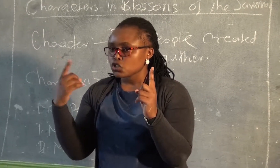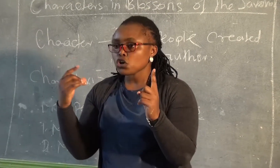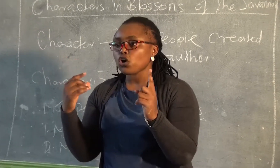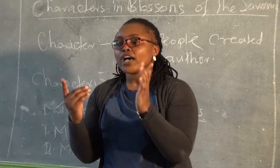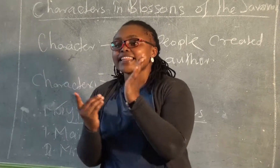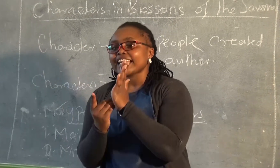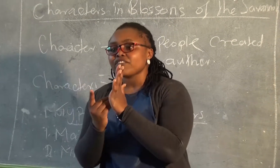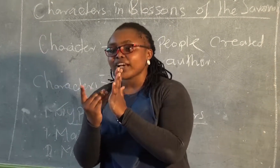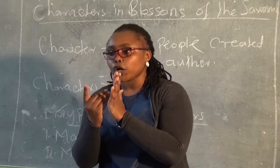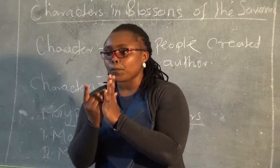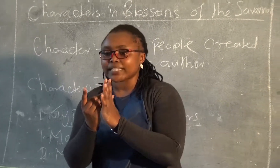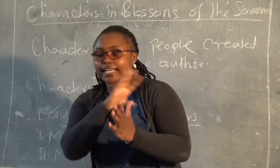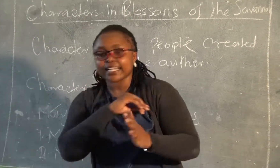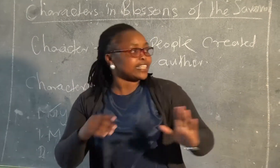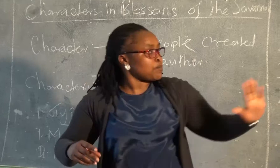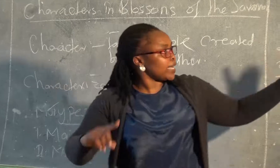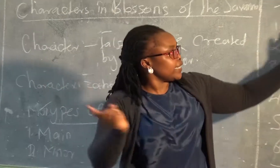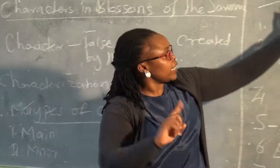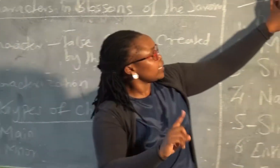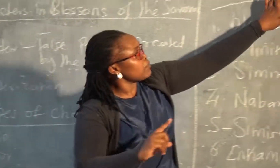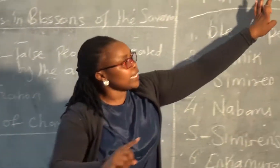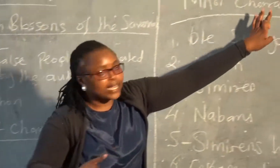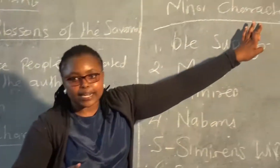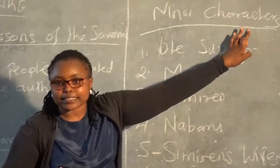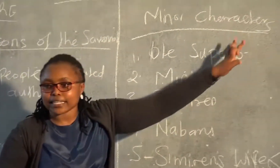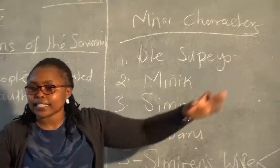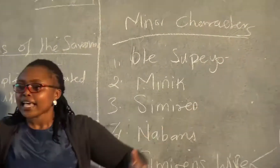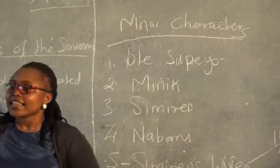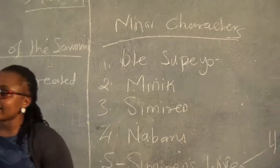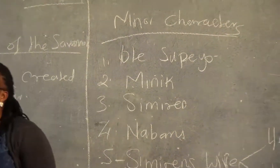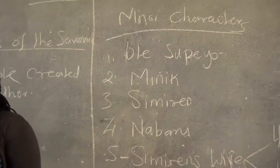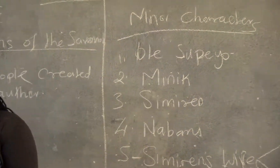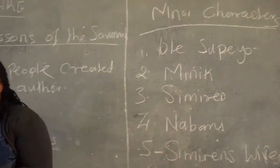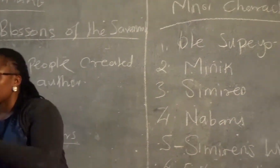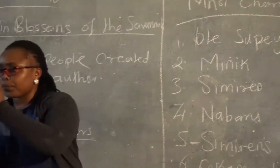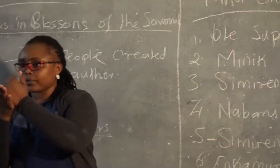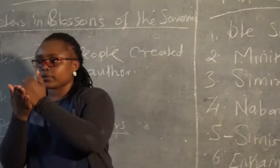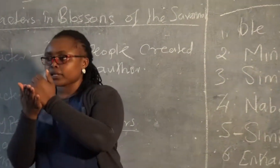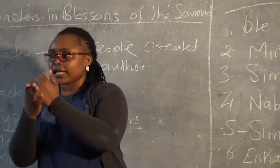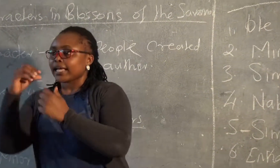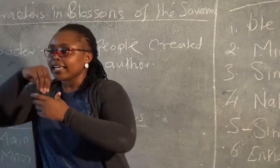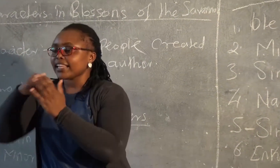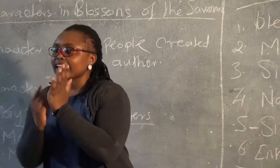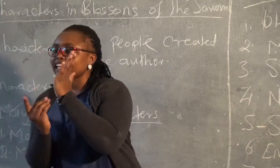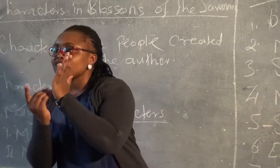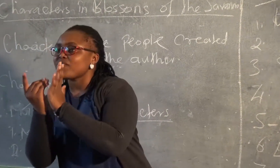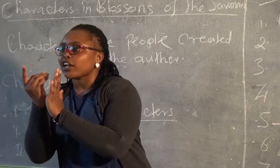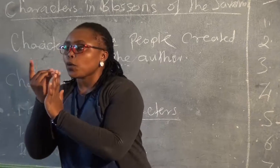So the development and the minor characters, they help in the